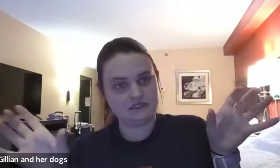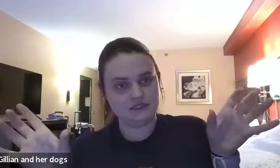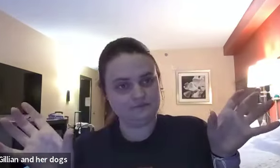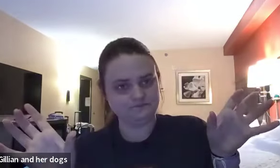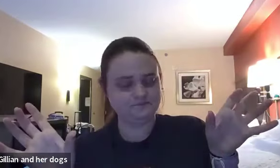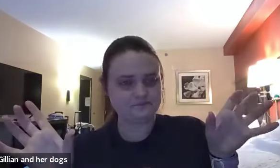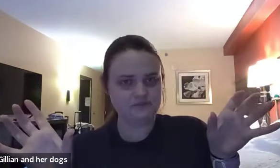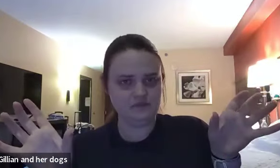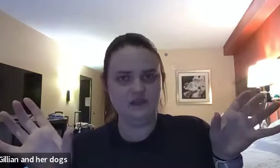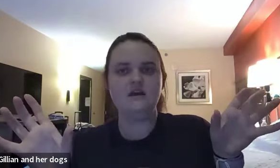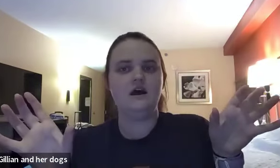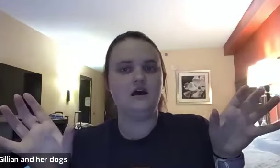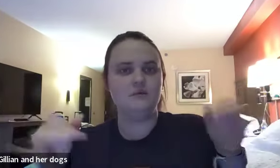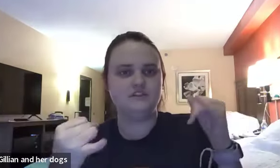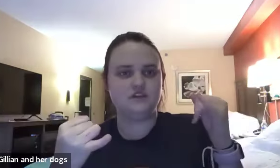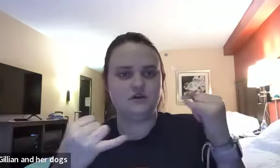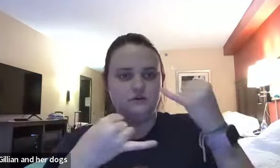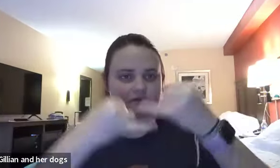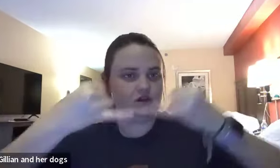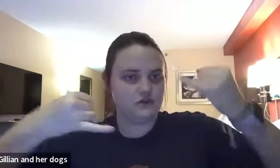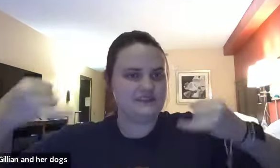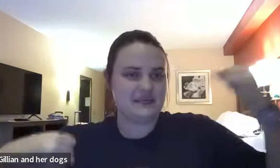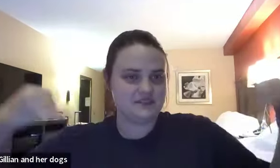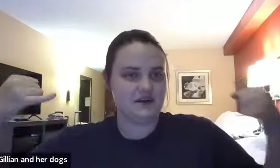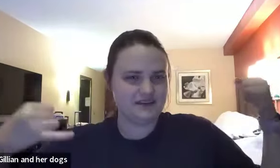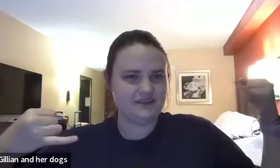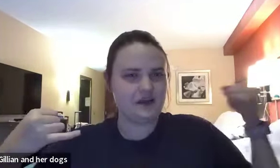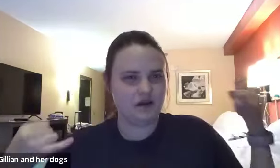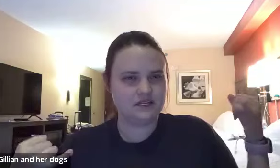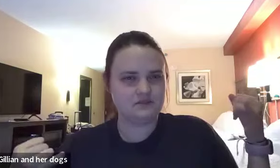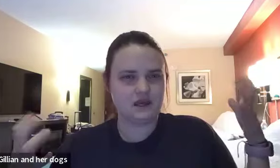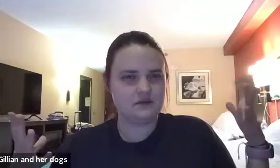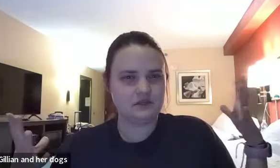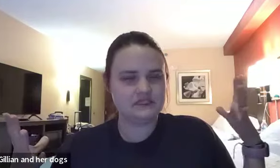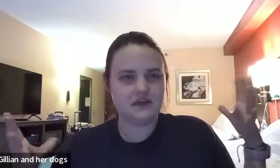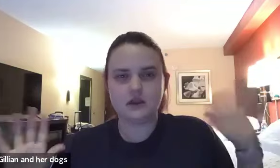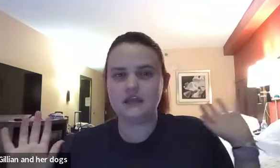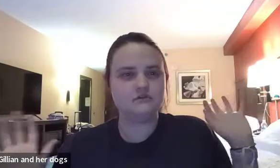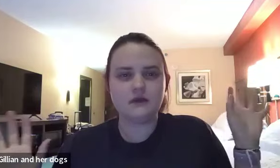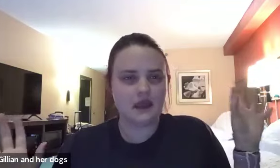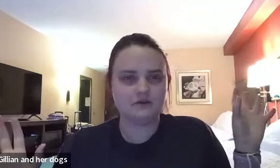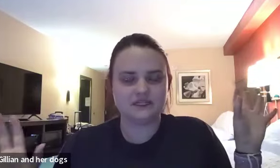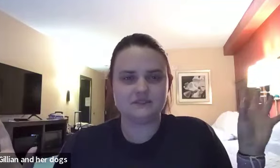pasta. And so even though they're the same sign, that context will kind of put it together. I don't know how to explain